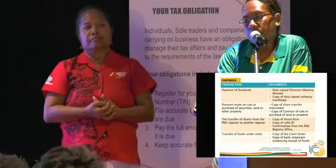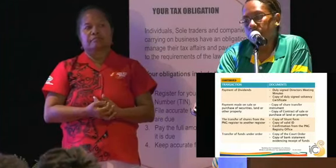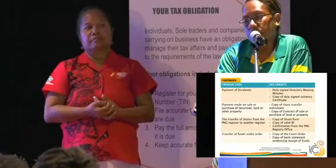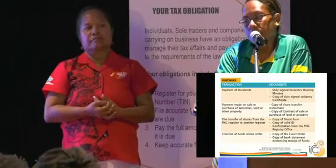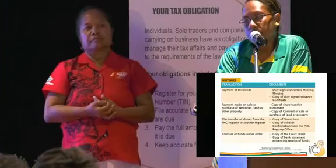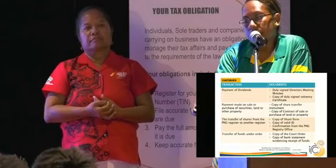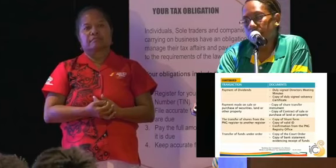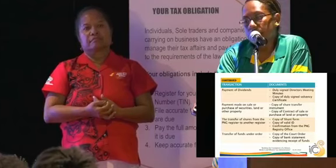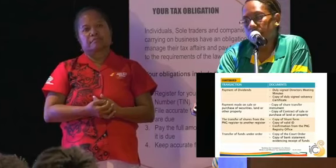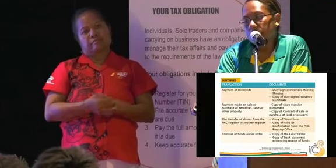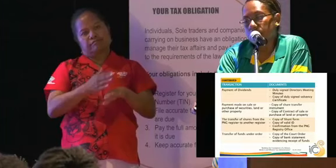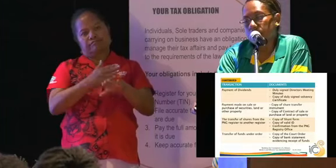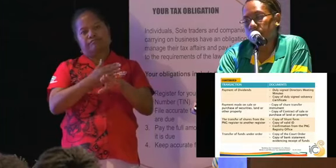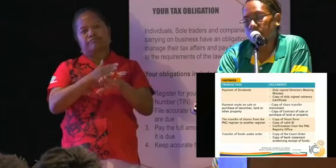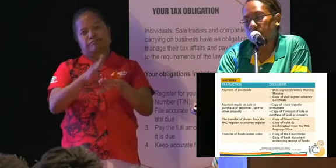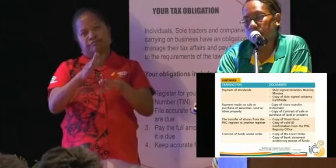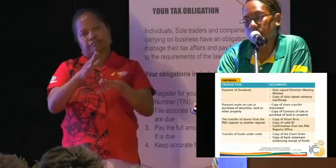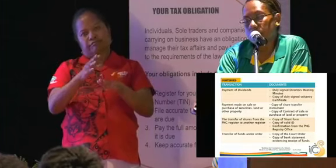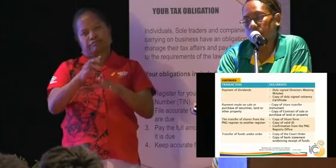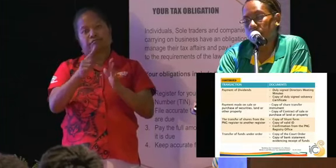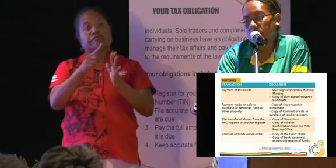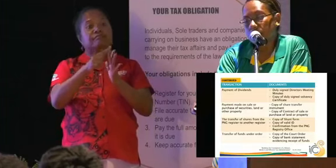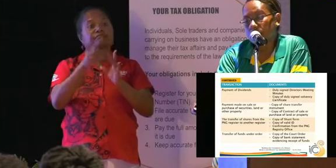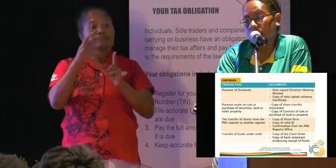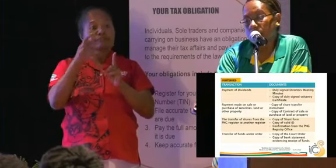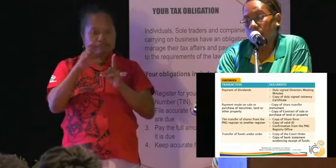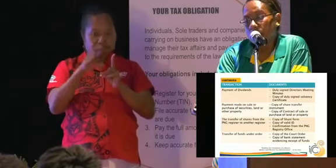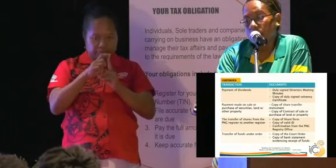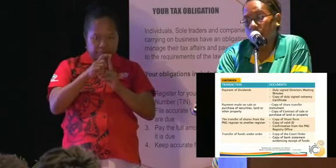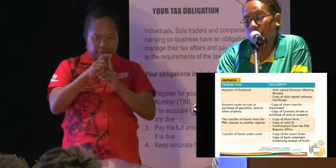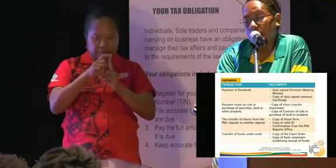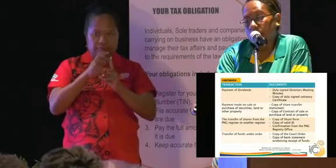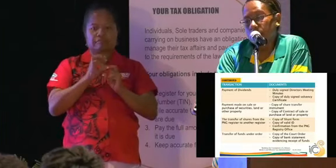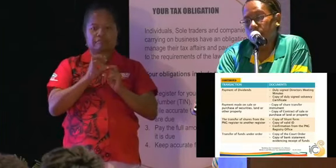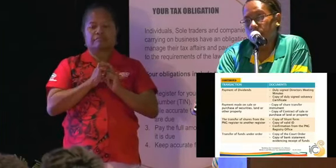Copy of valid ID. This would be the shareholder,